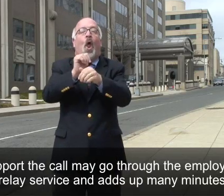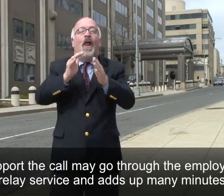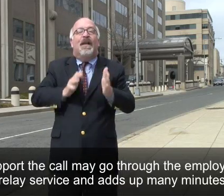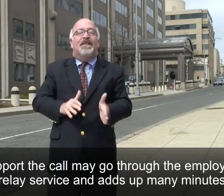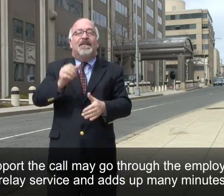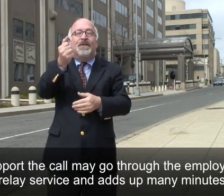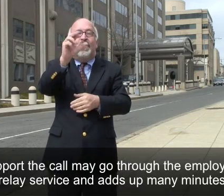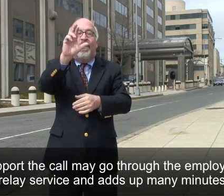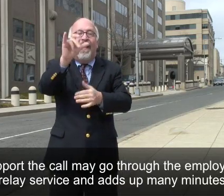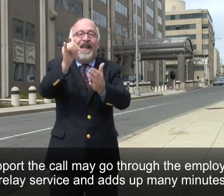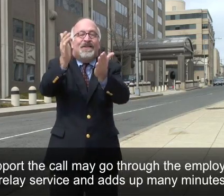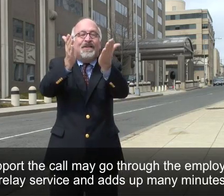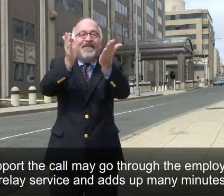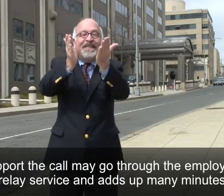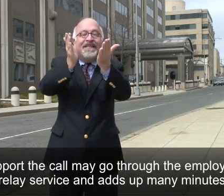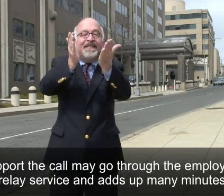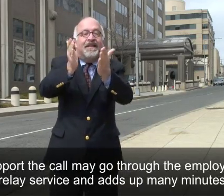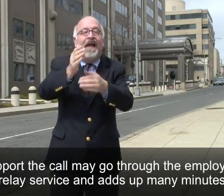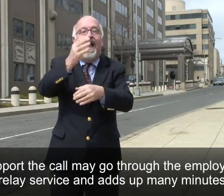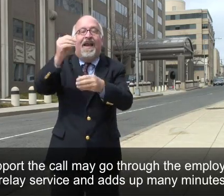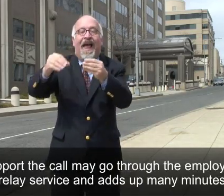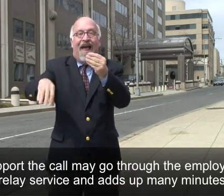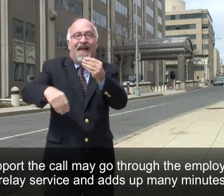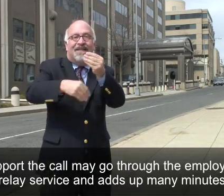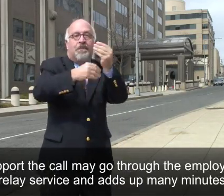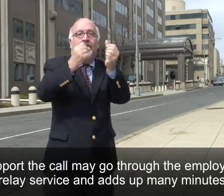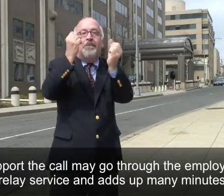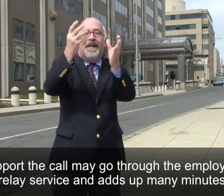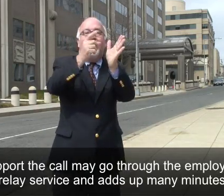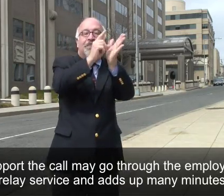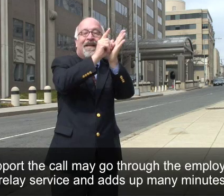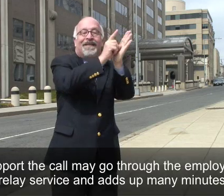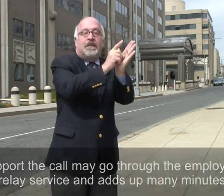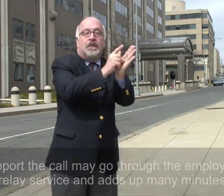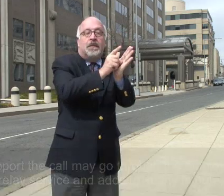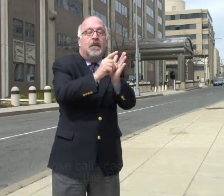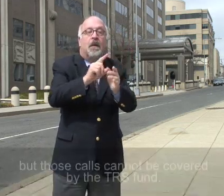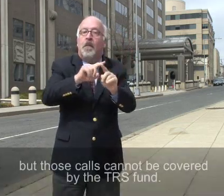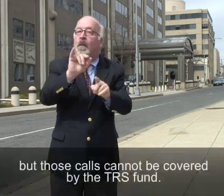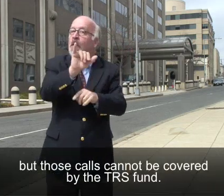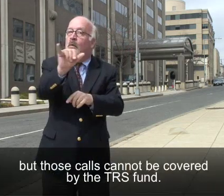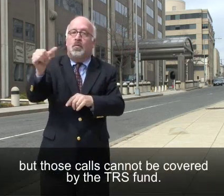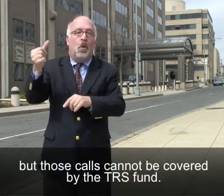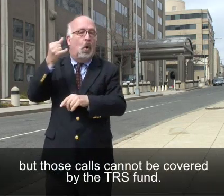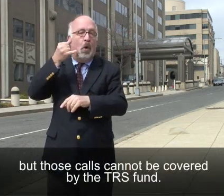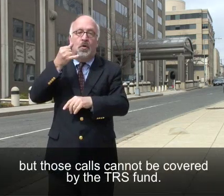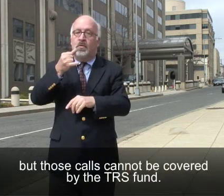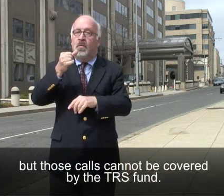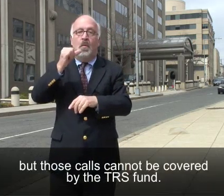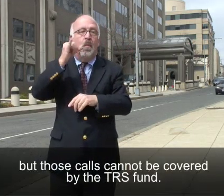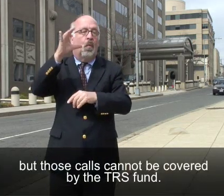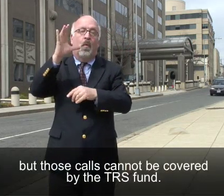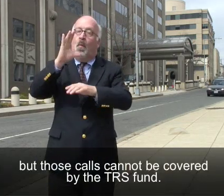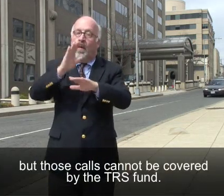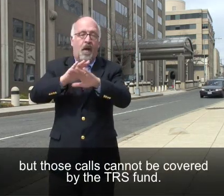service and adds up many minutes. But these calls cannot be